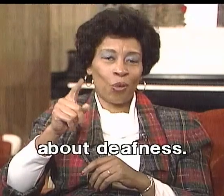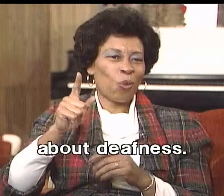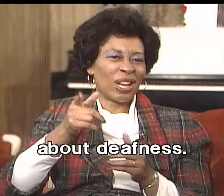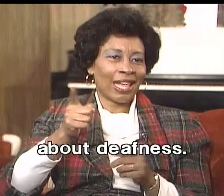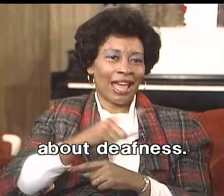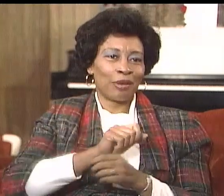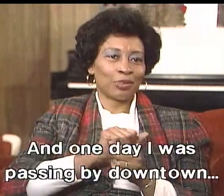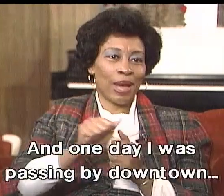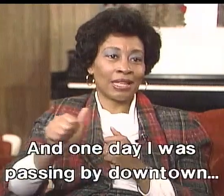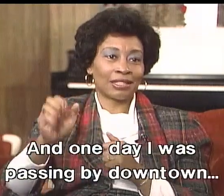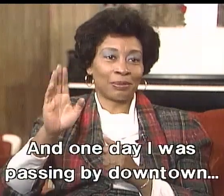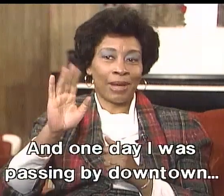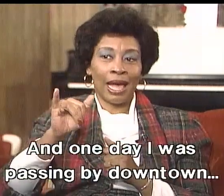one day I was passing by